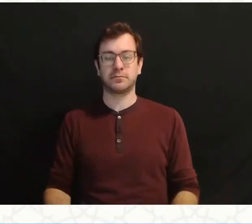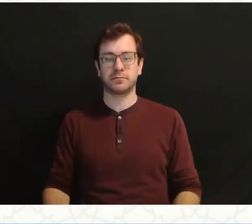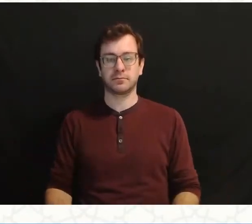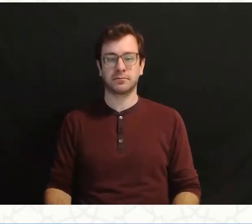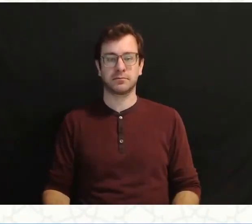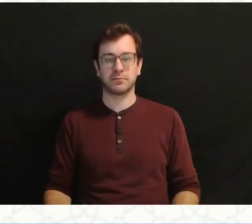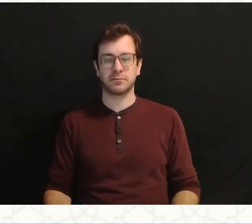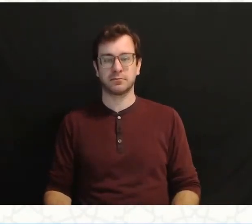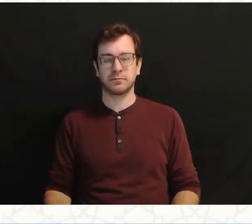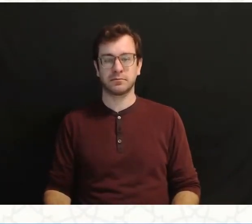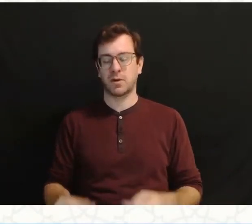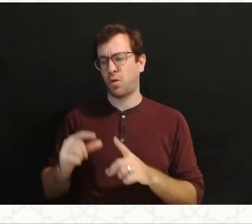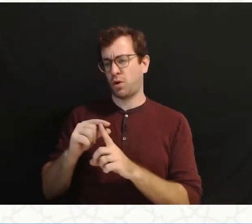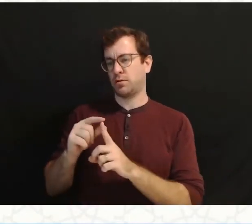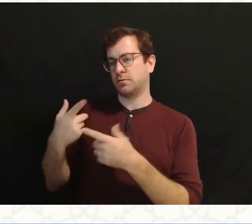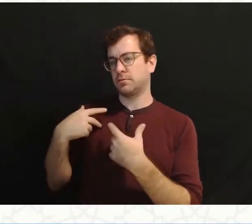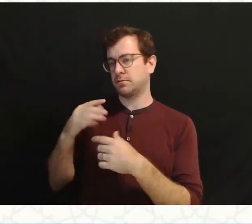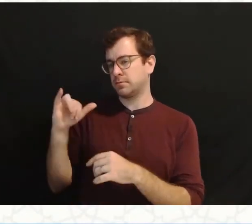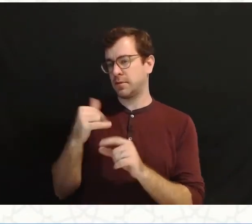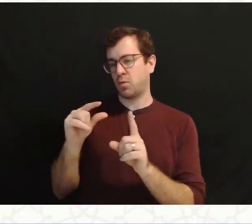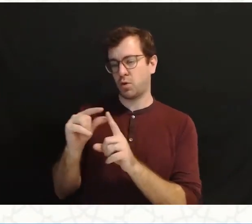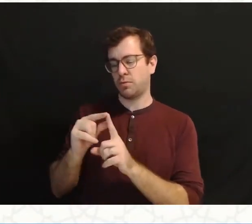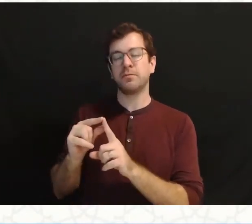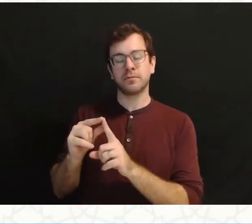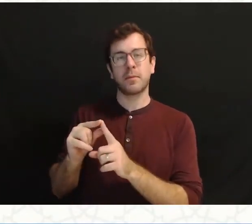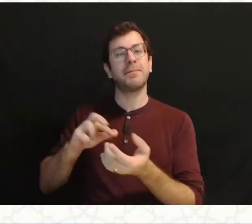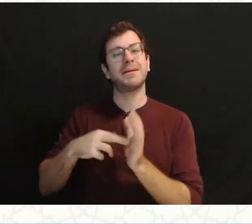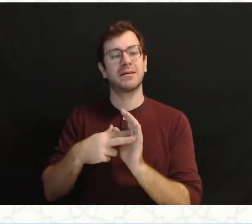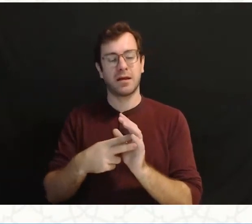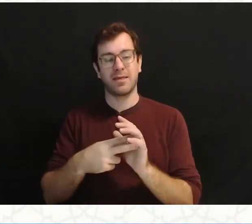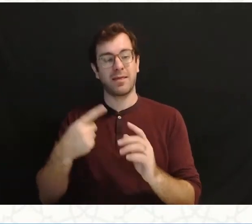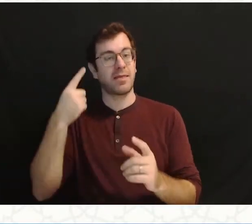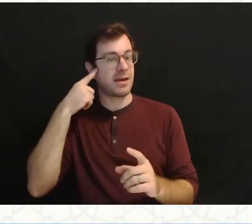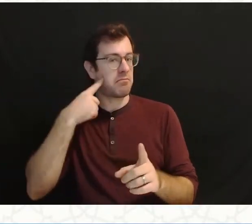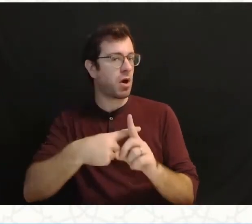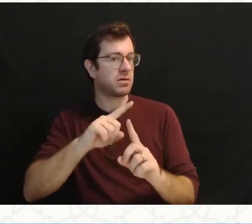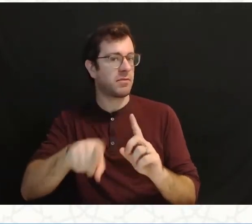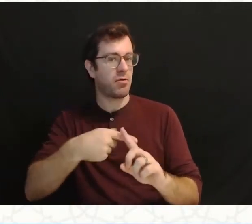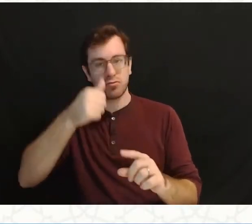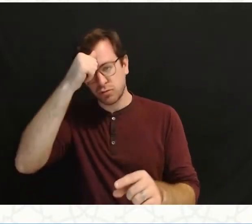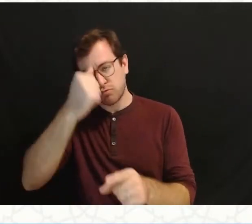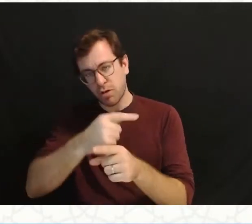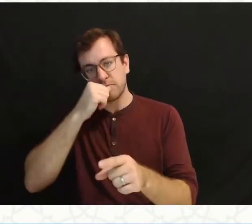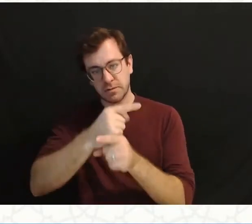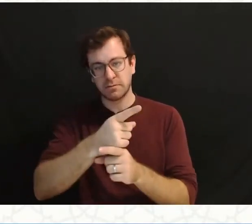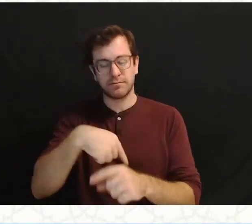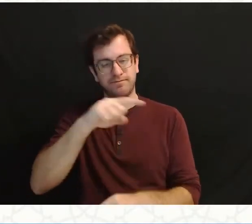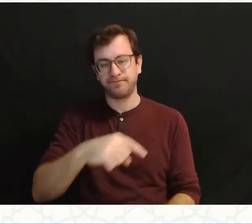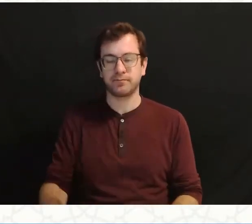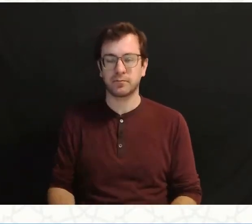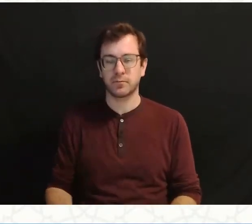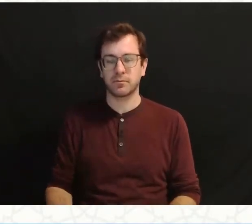Husn al-Dhan literally means to think well of your brother and sister. You know, the companions used to say, make up at